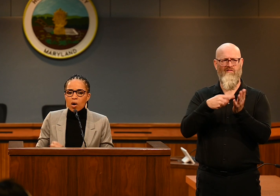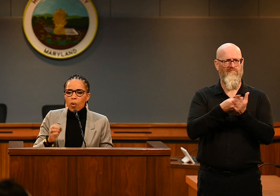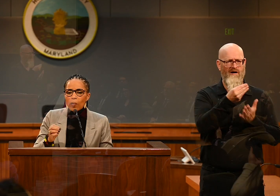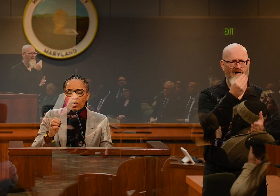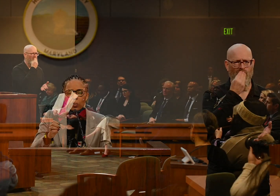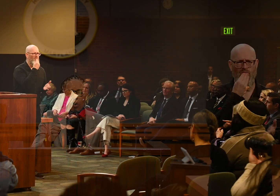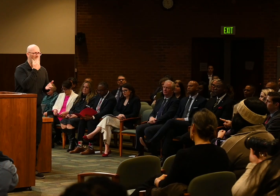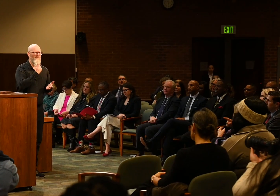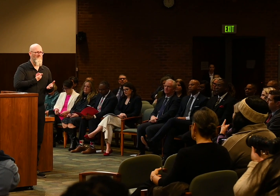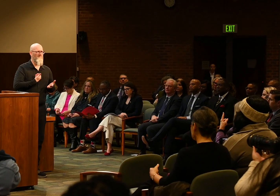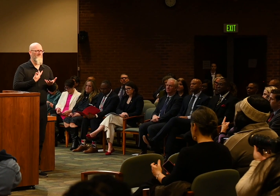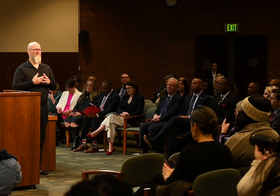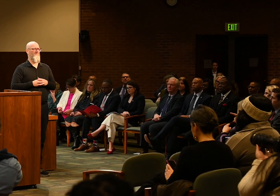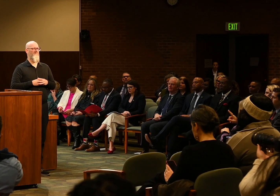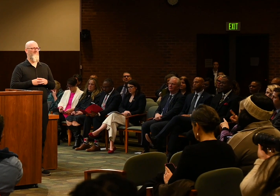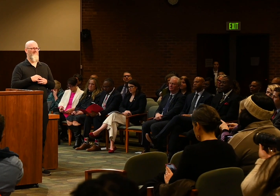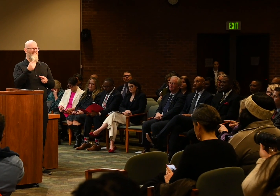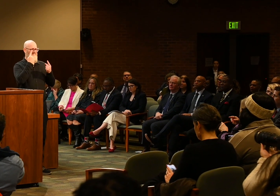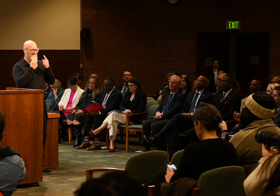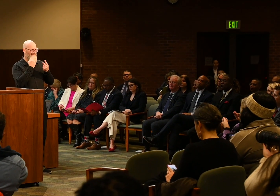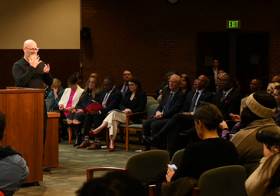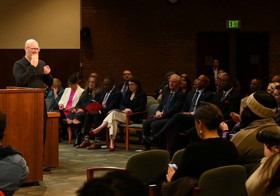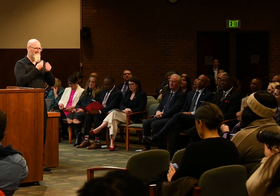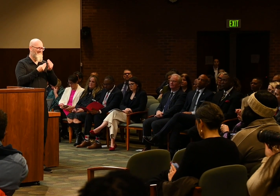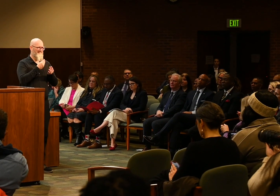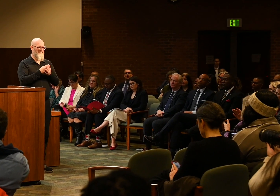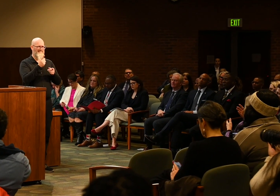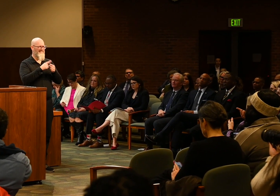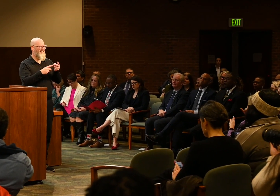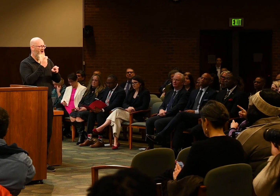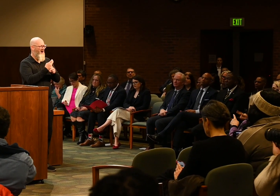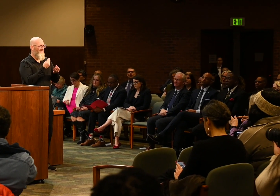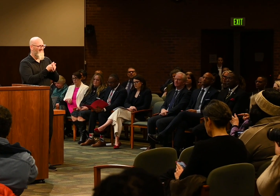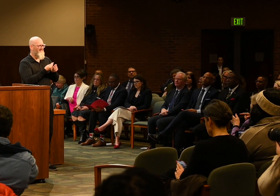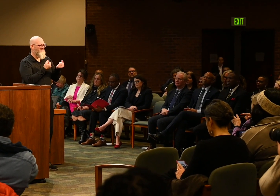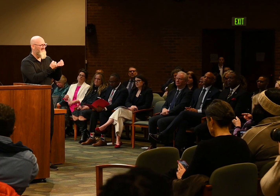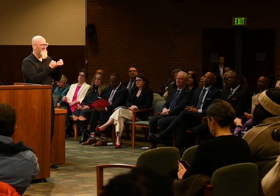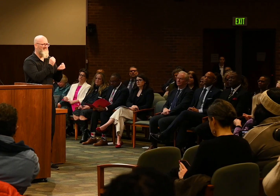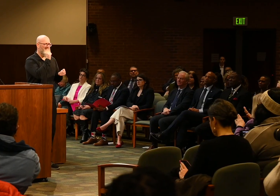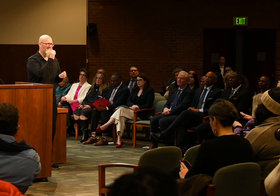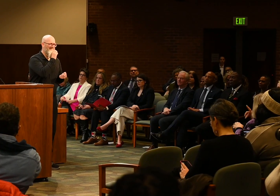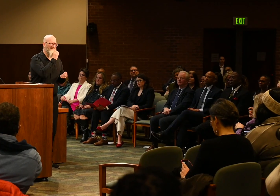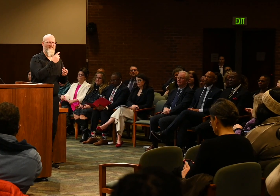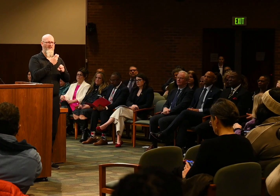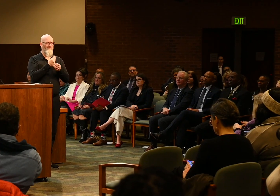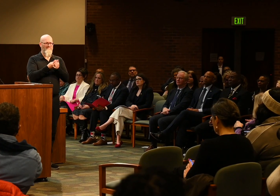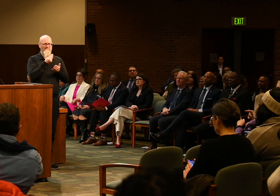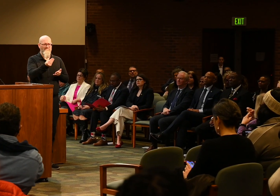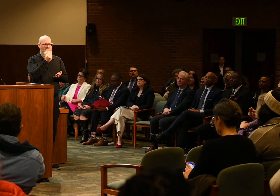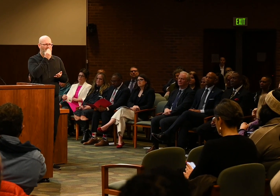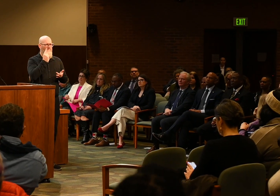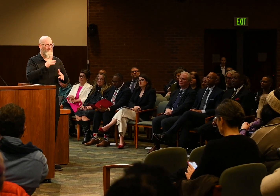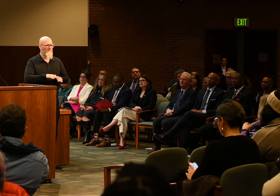wondering why we no longer can feed seniors and feed children who were benefiting from nutritional programs, well, just turn on your